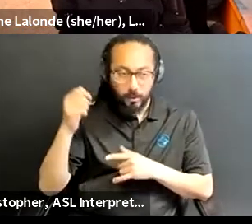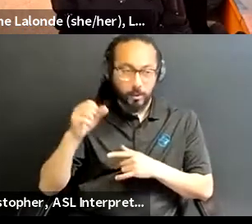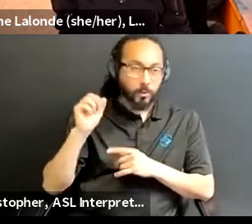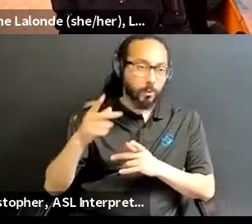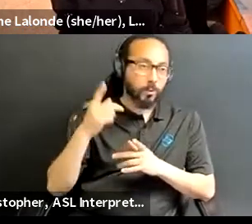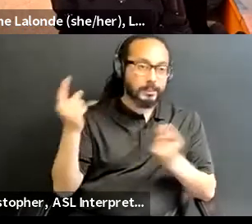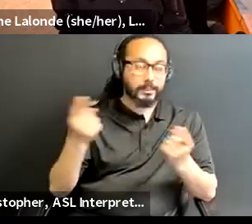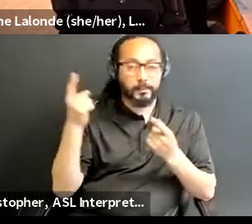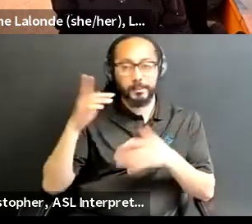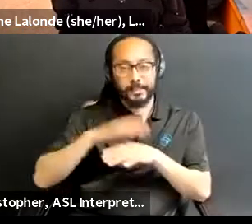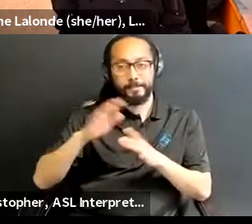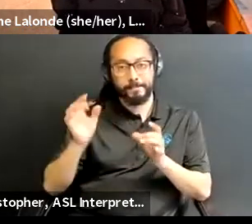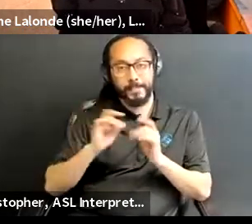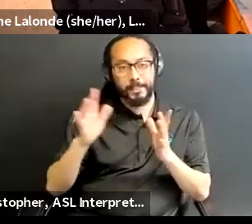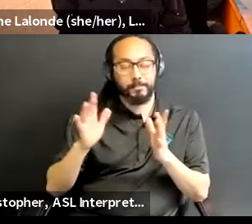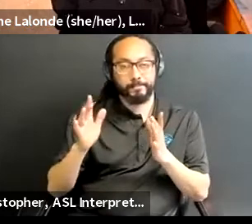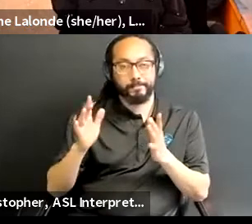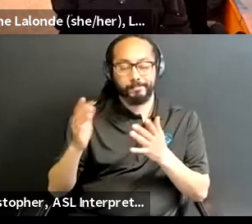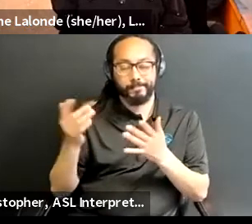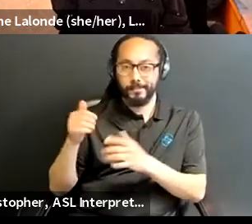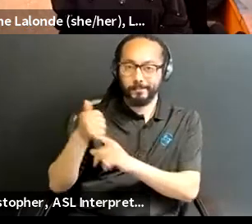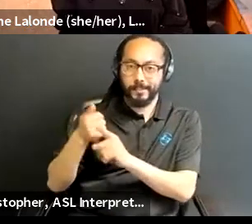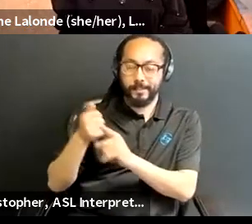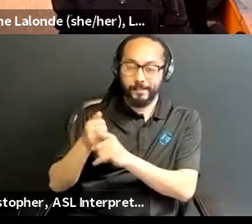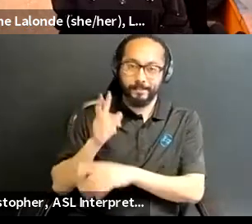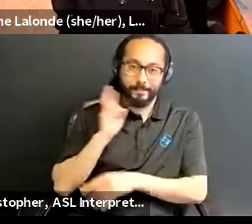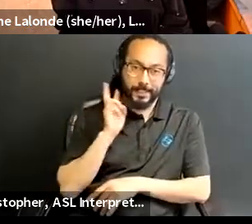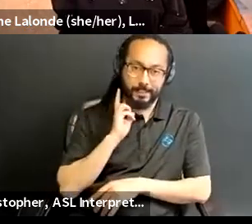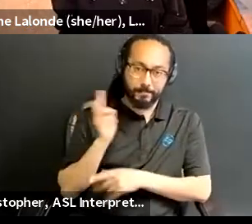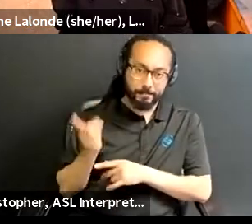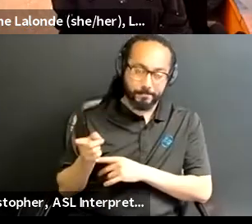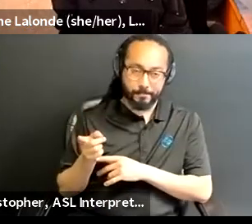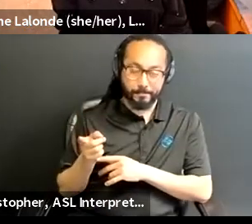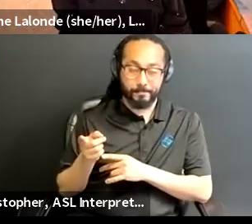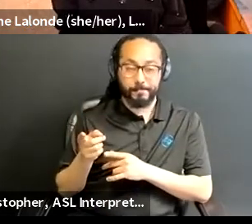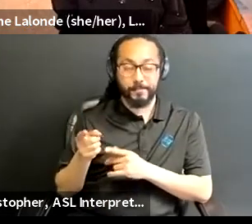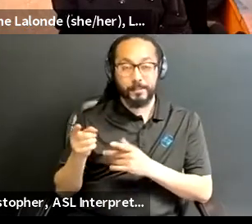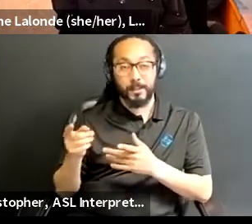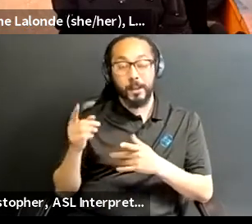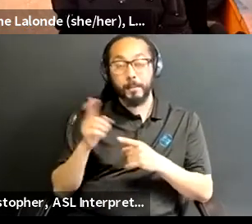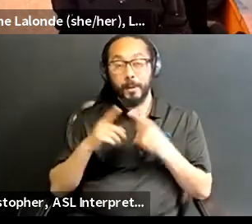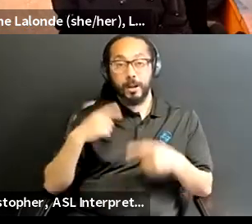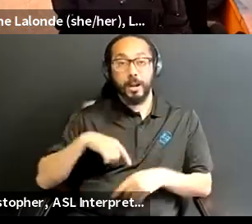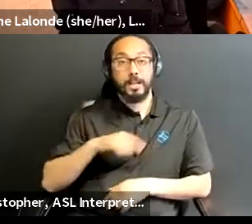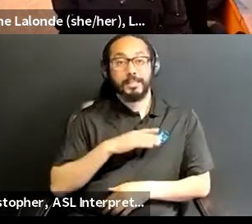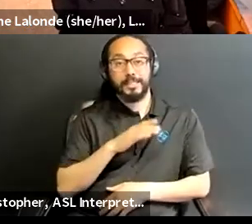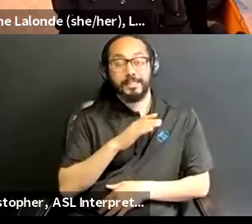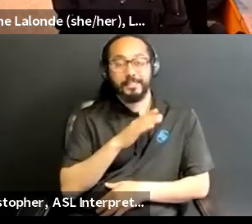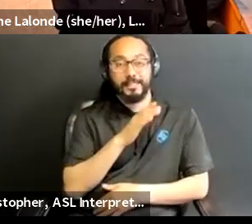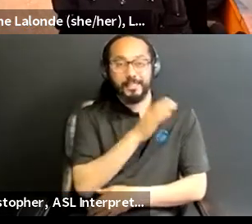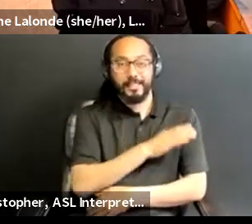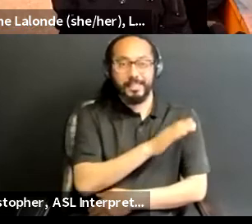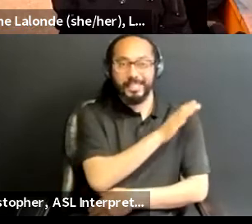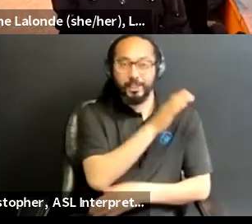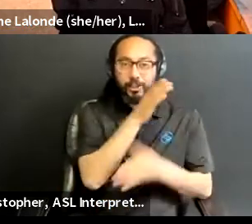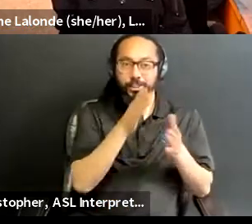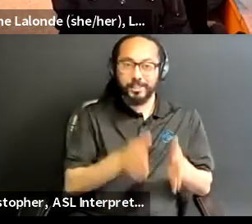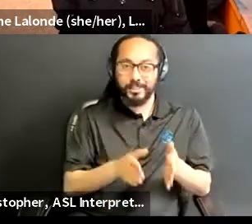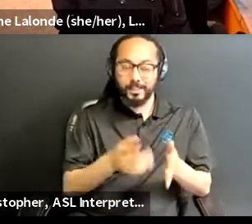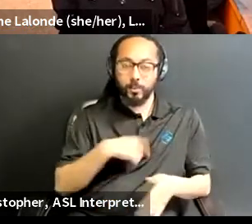end of it. I think, you know, as humans or as clinicians, we are only just human. And I think you can always have